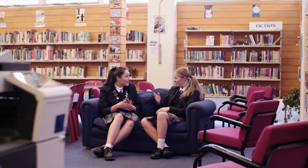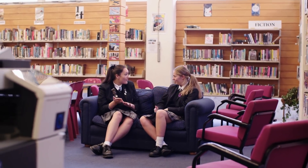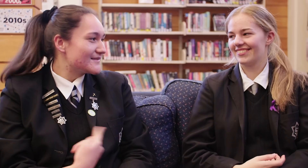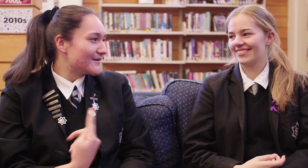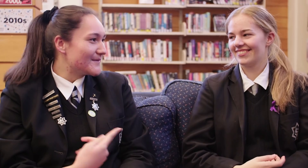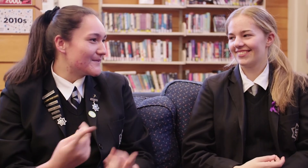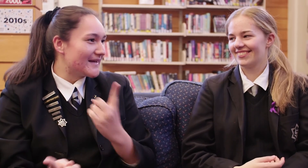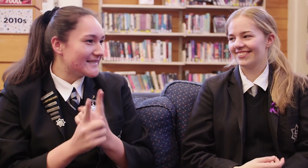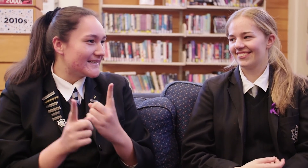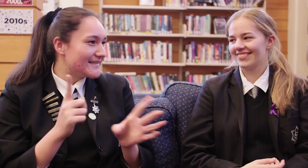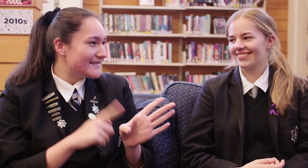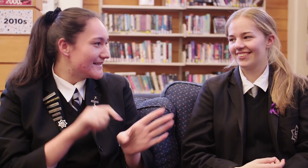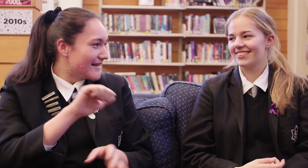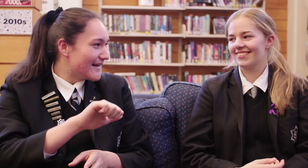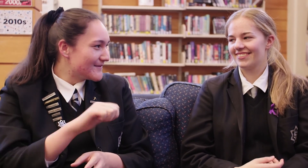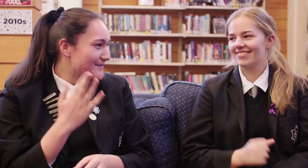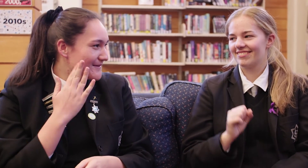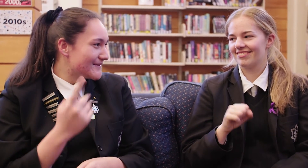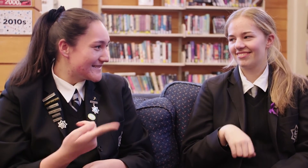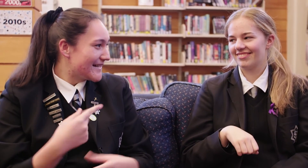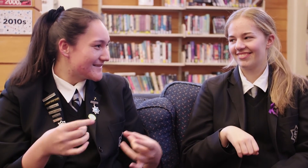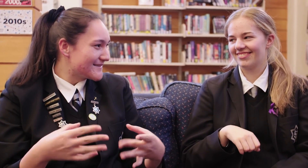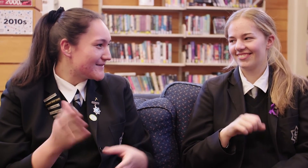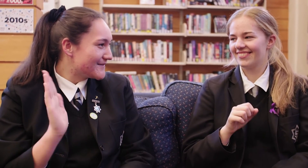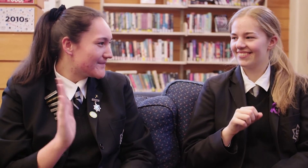Yeah, so we met in year 9 when we started school.